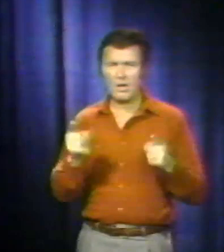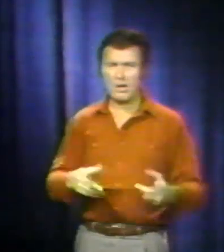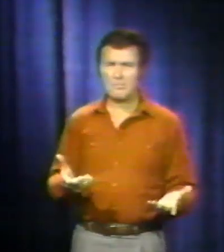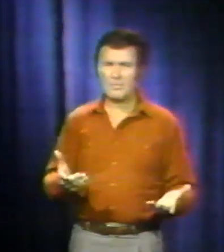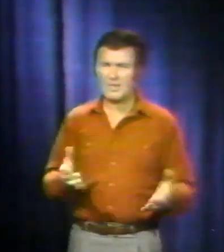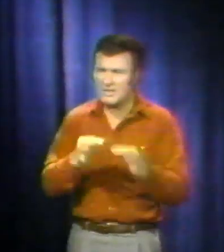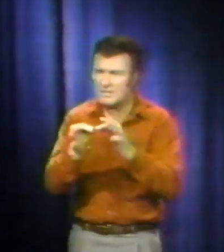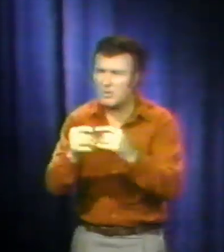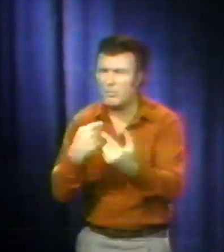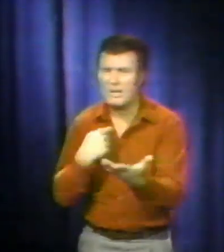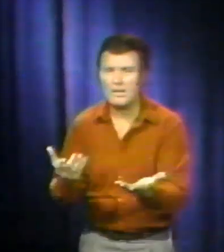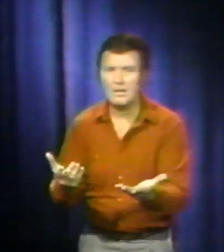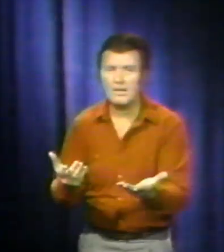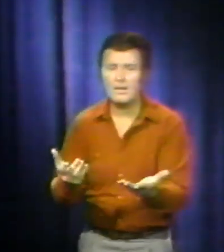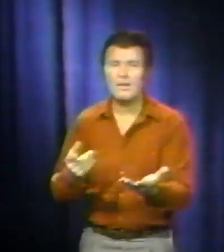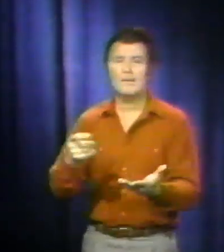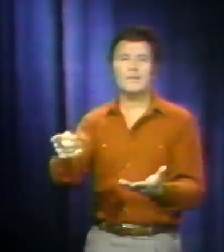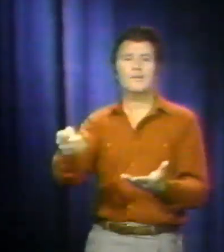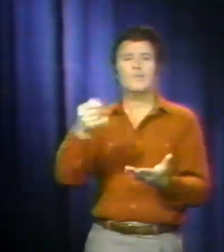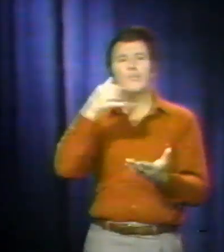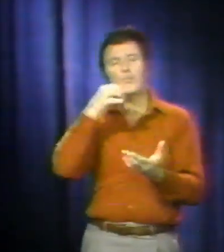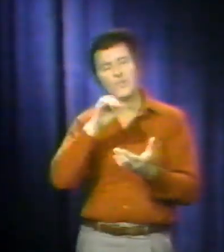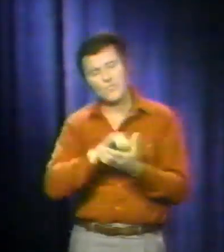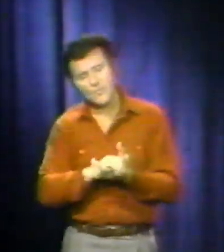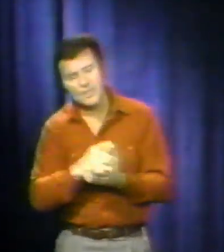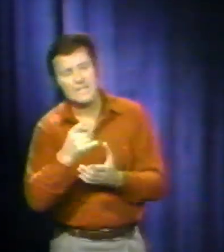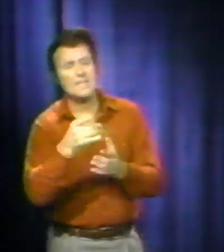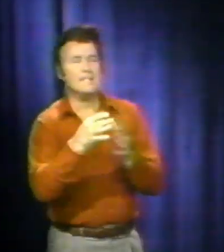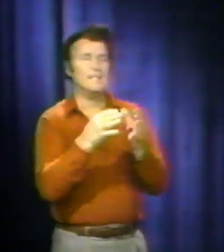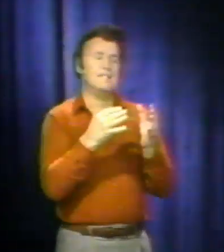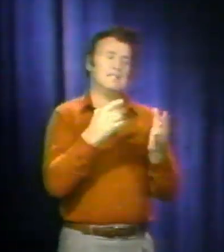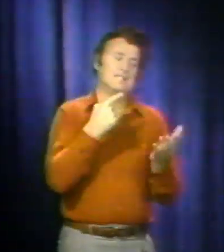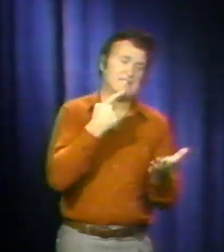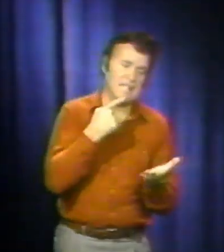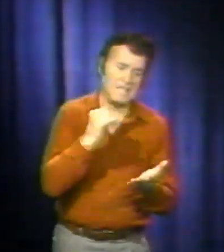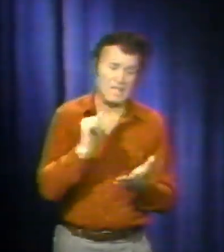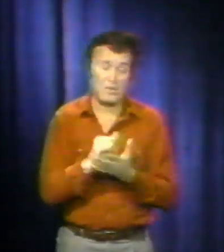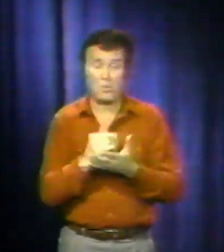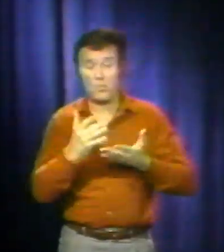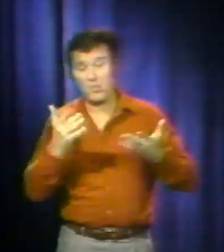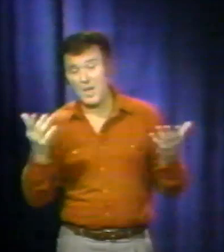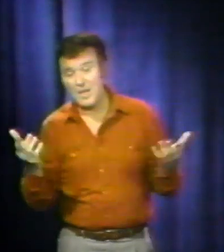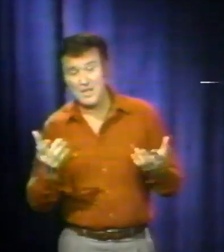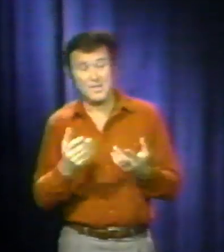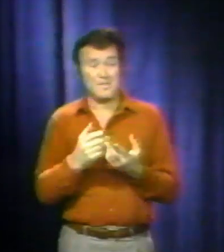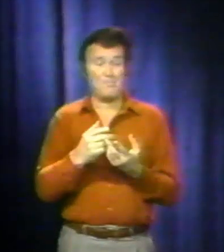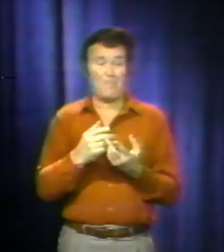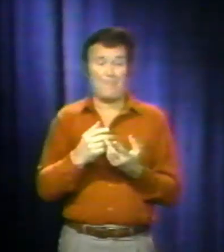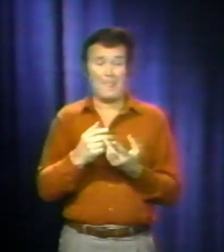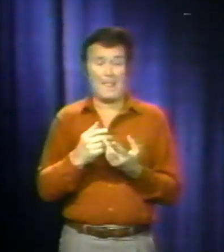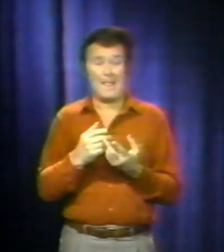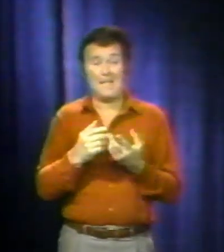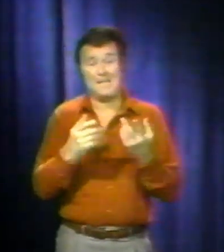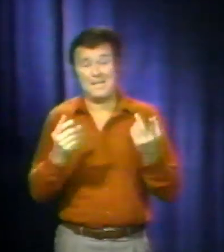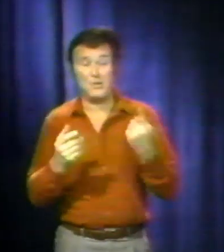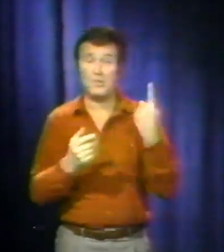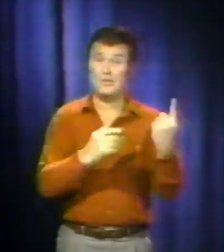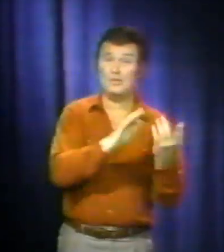I asked them to explain to me how it was that their sign language was different. How did it happen? And the wife said,